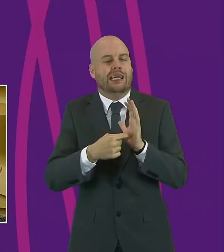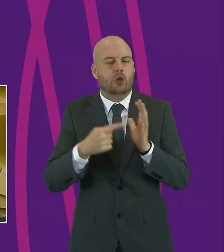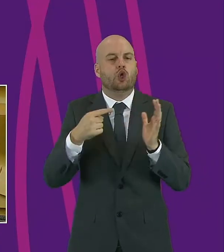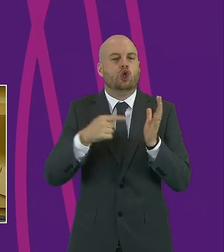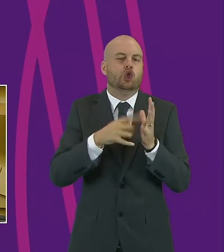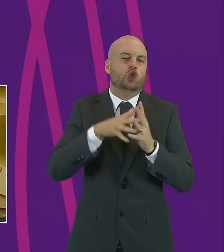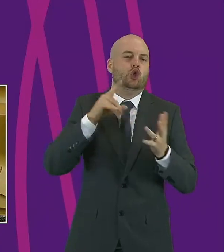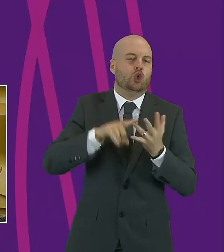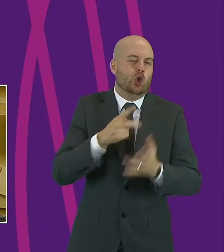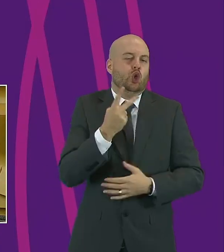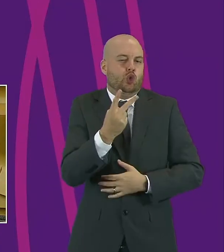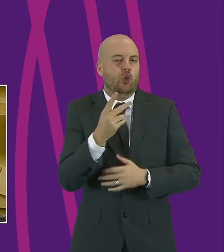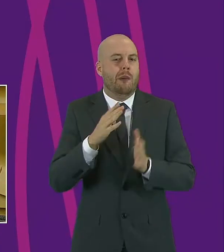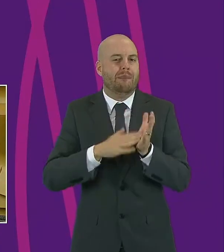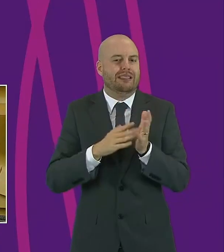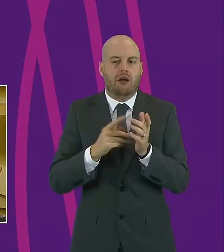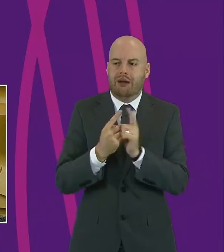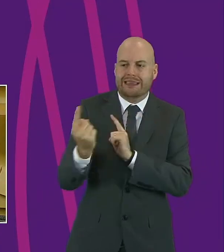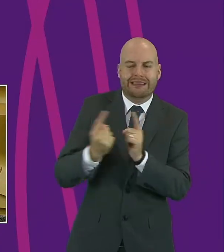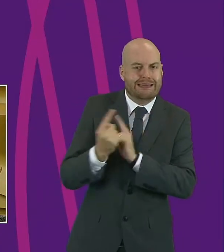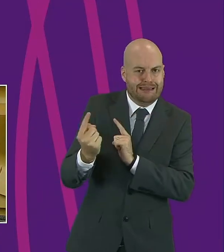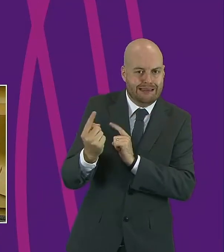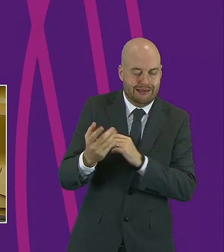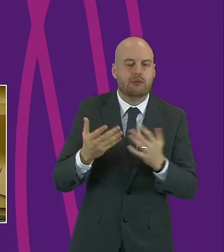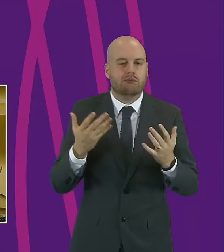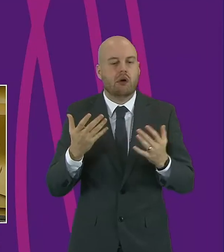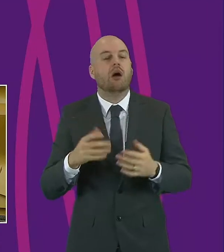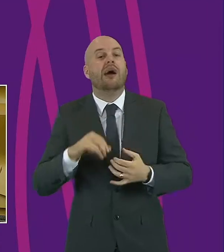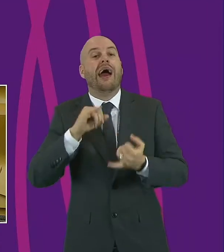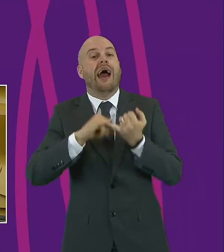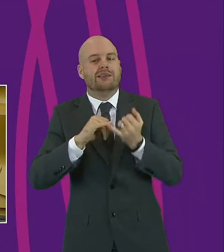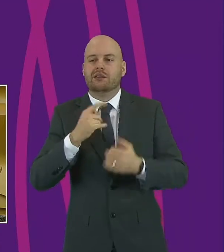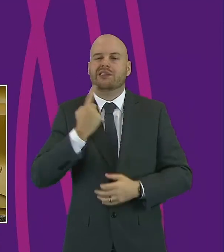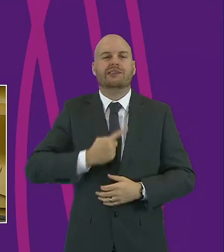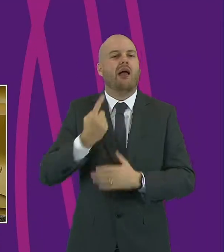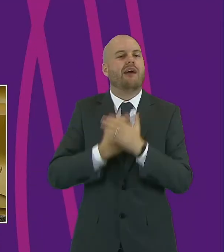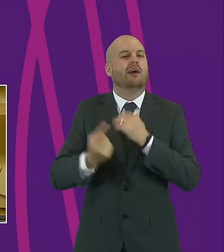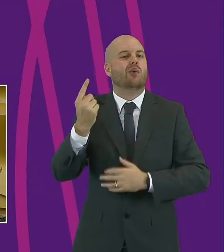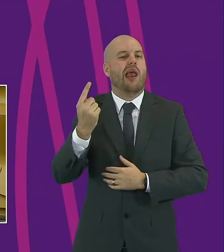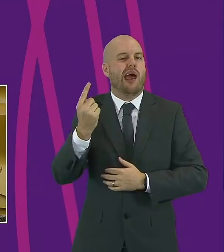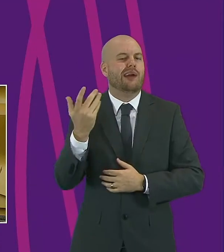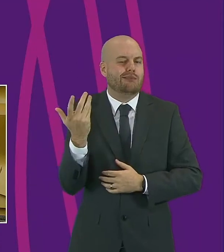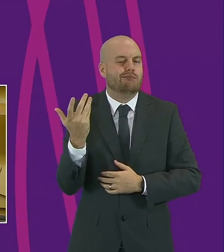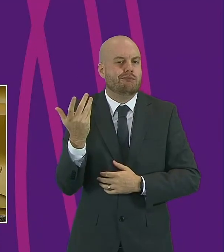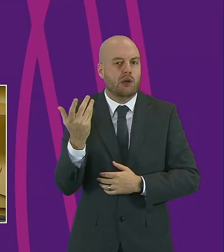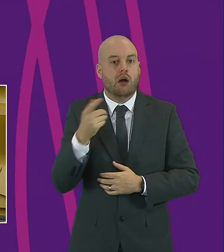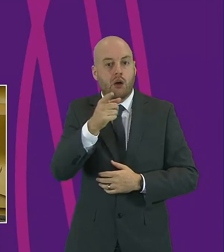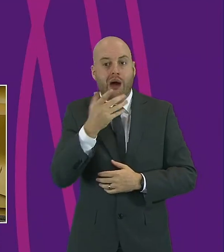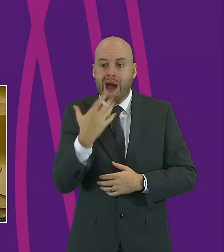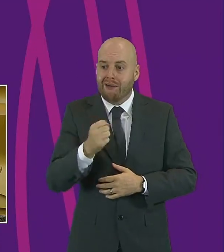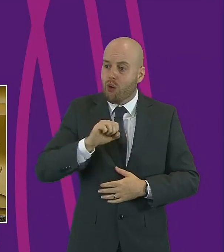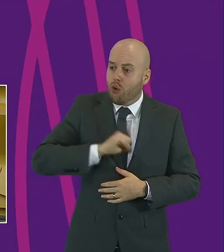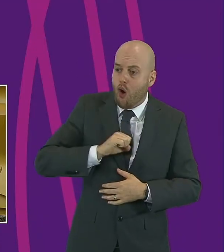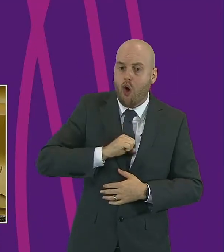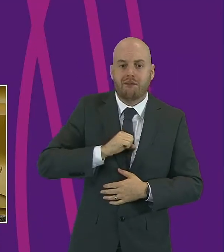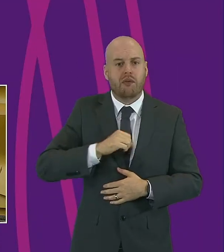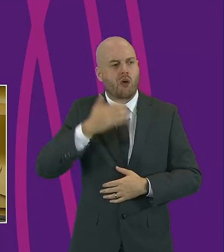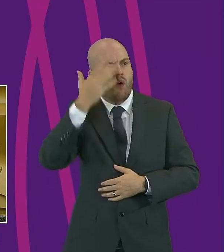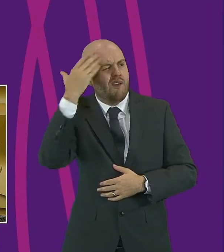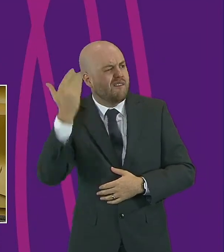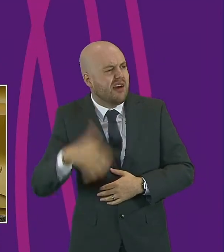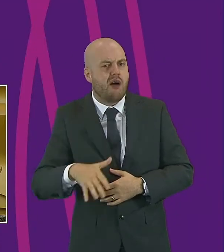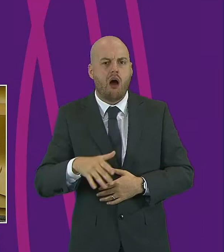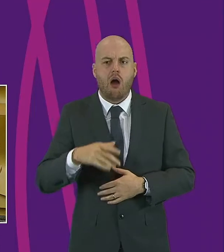S, self-isolate and book a test immediately if you have symptoms, a new cough, a fever or a loss of or change in your sense of taste or